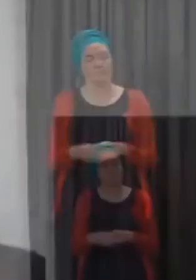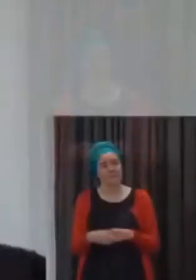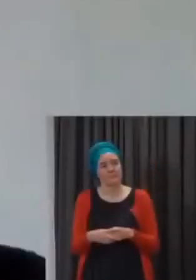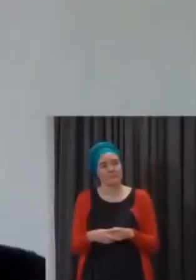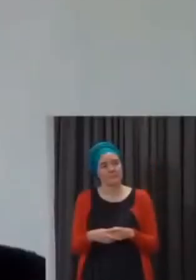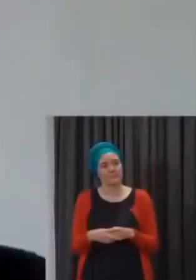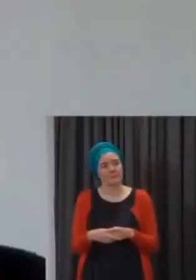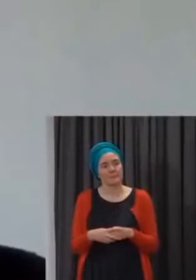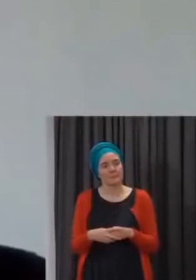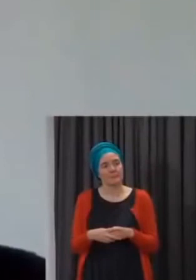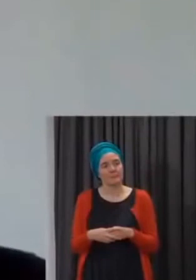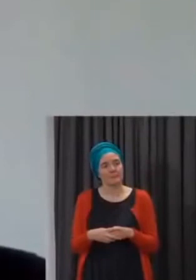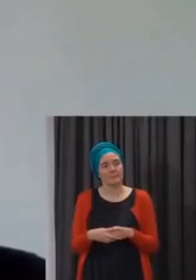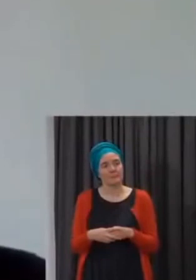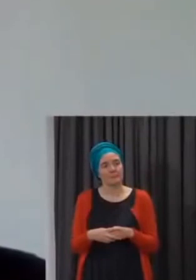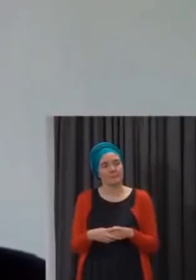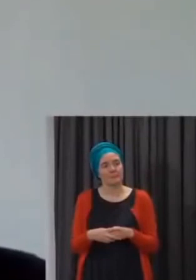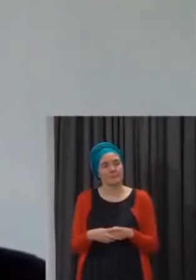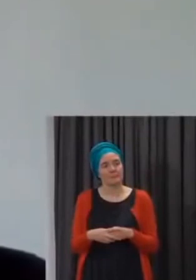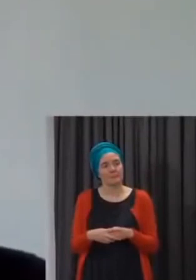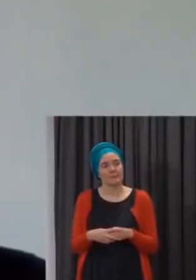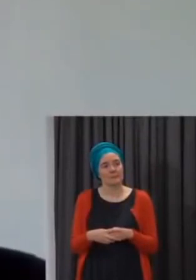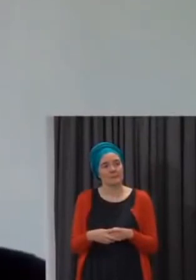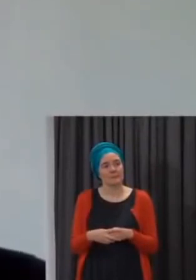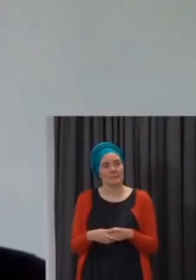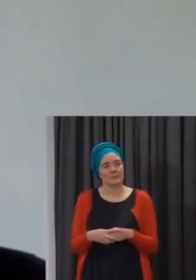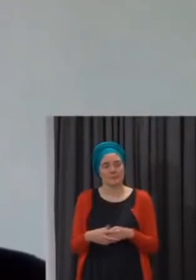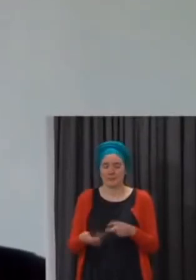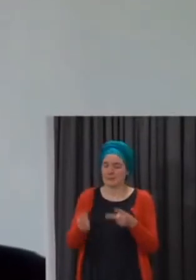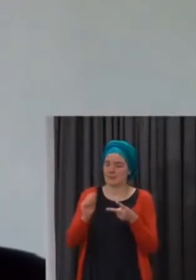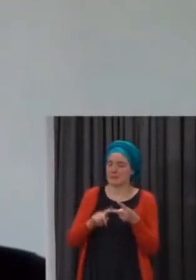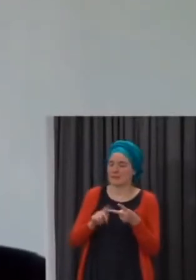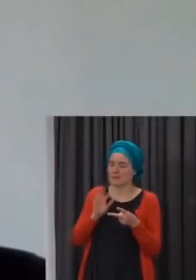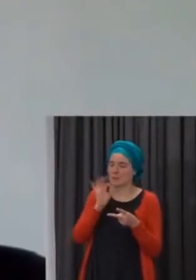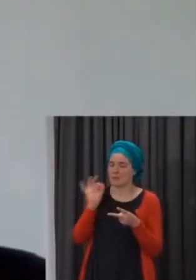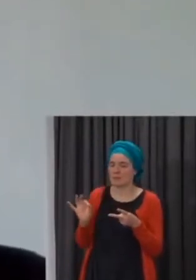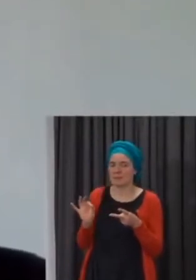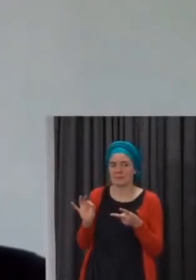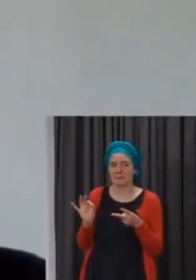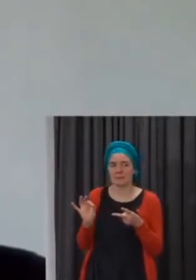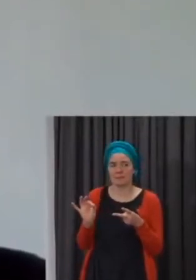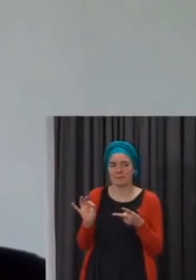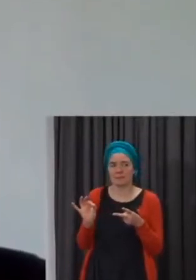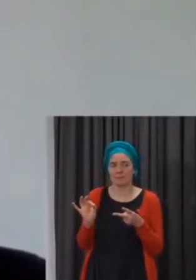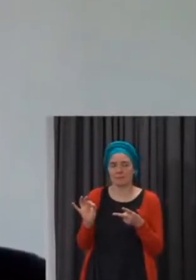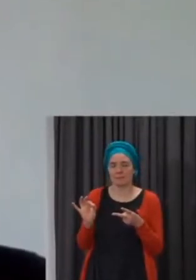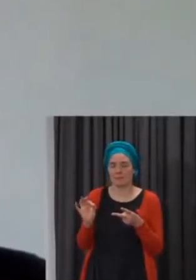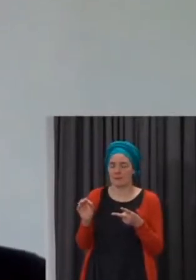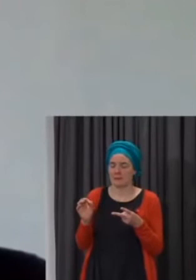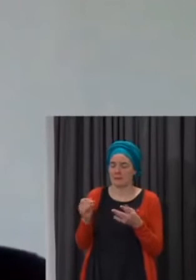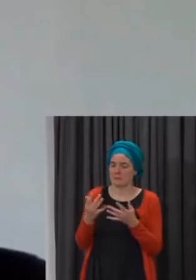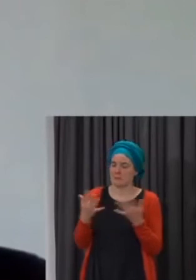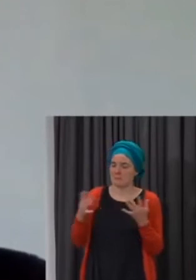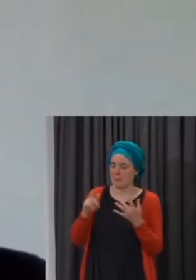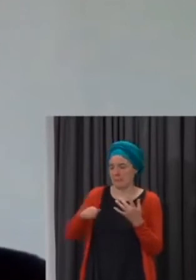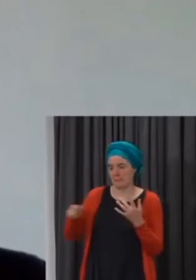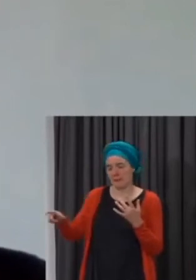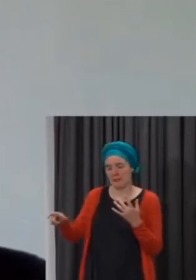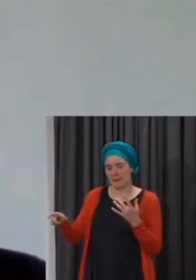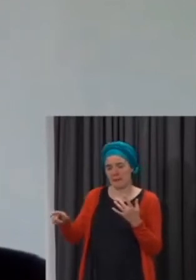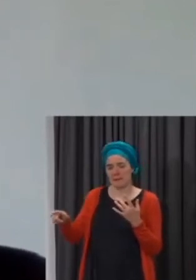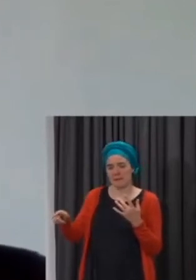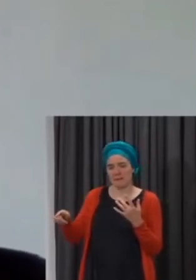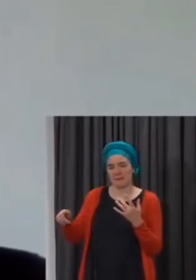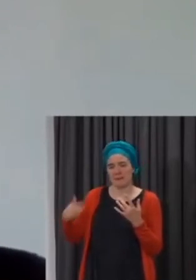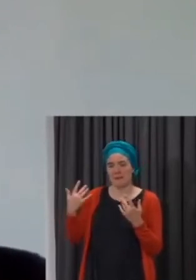Thank you, Dr. Goodall. And secondly, we've seen reports of people, many occasions now, travelling from England after restrictions were eased